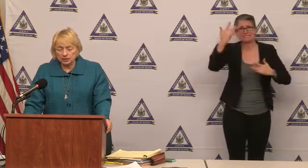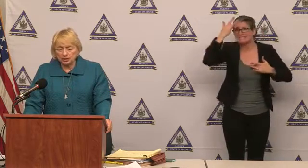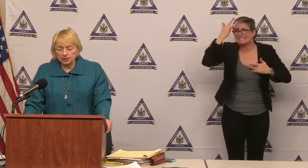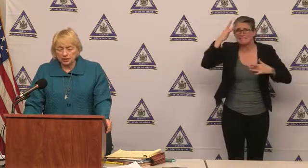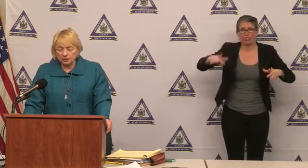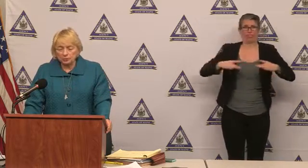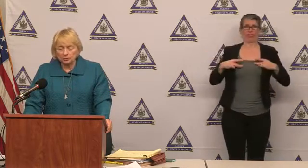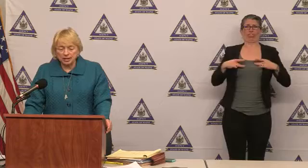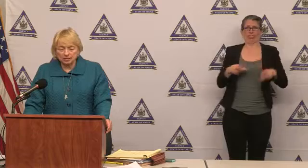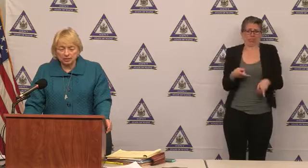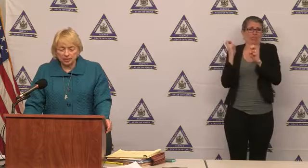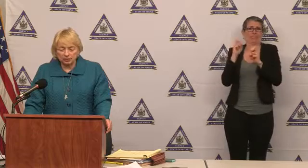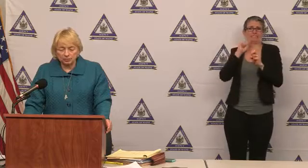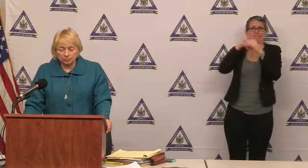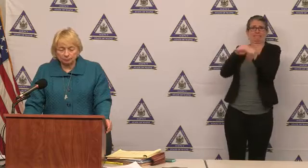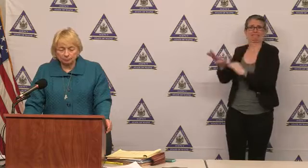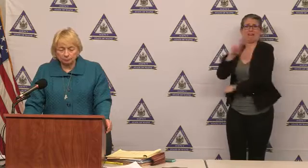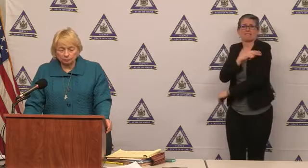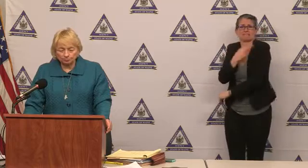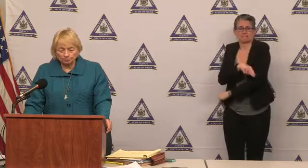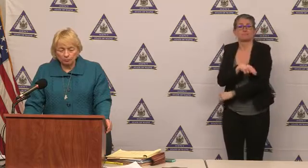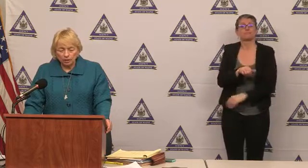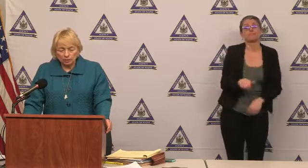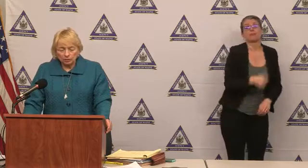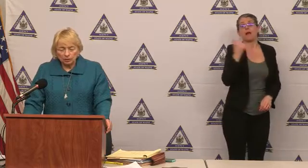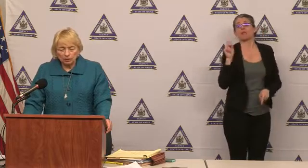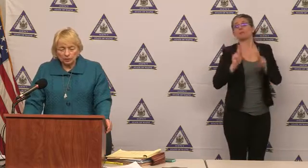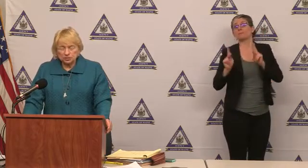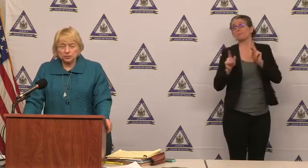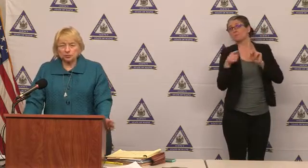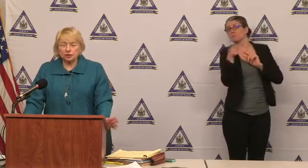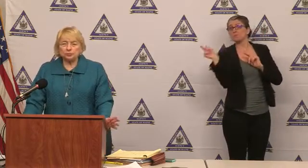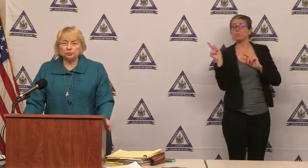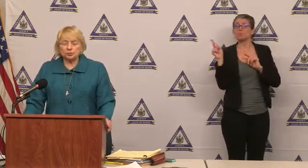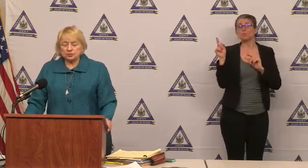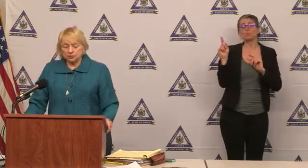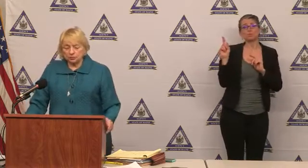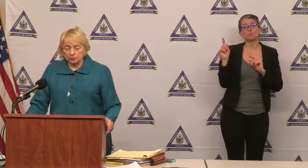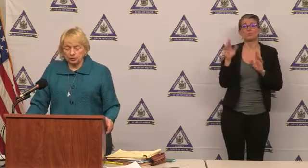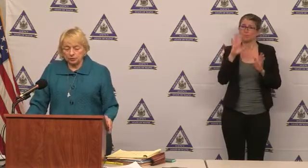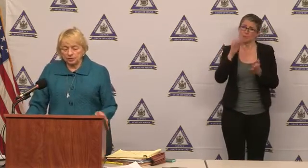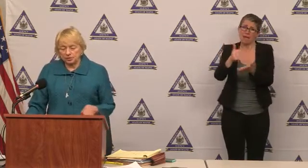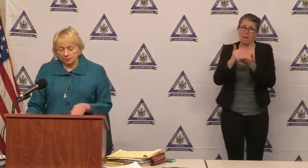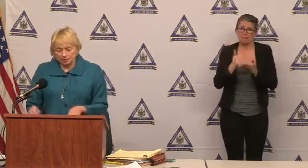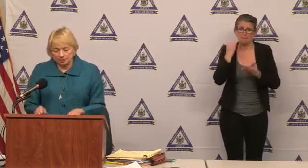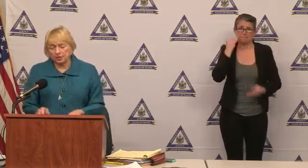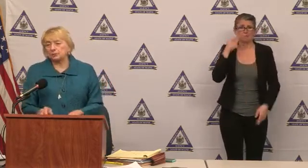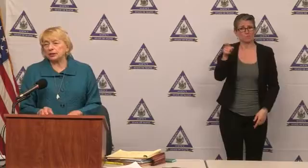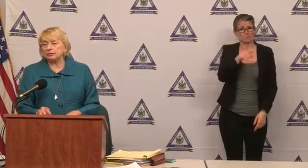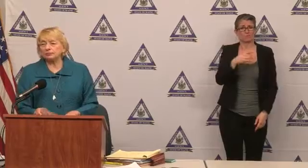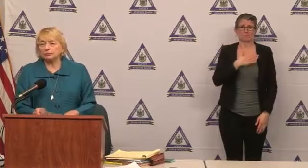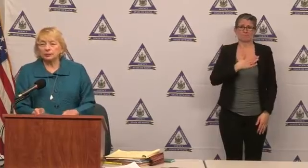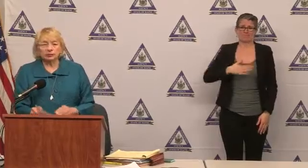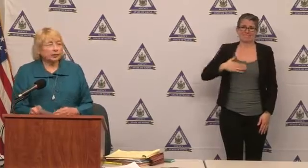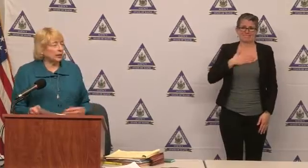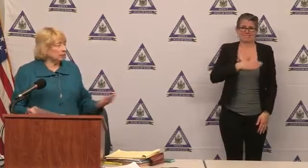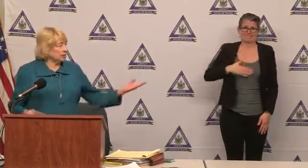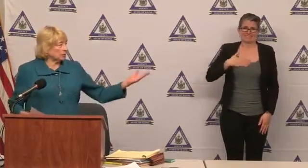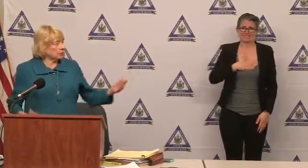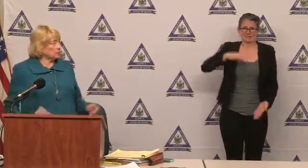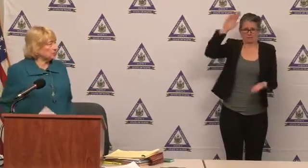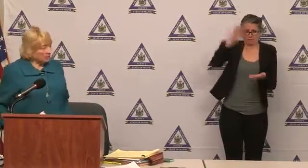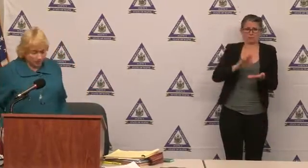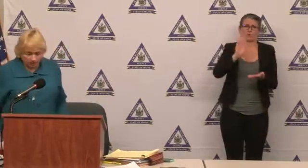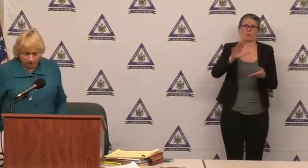avoid taking other more drastic actions. God bless you and keep you and yours, and God bless the state of Maine. Happy to